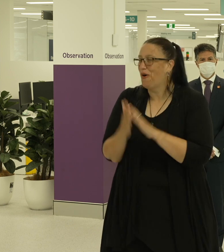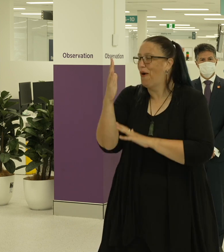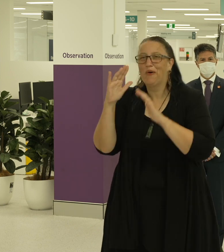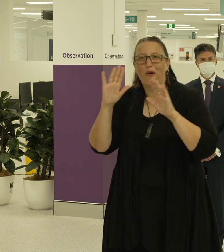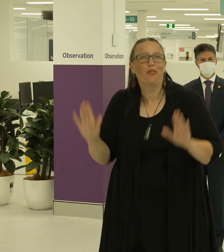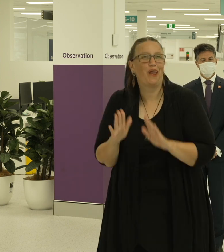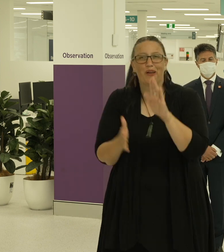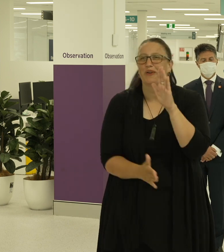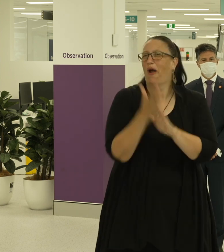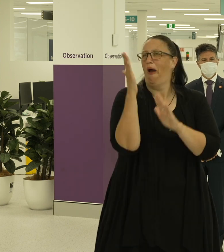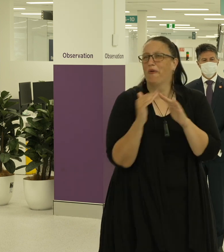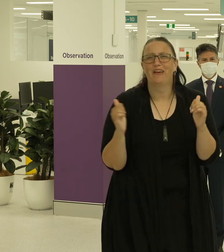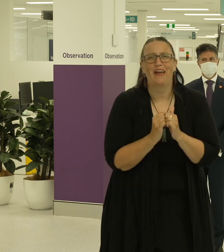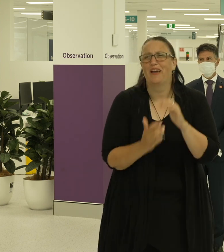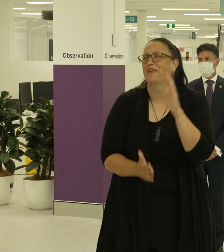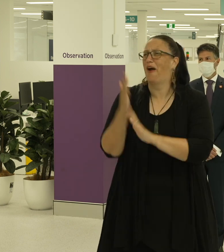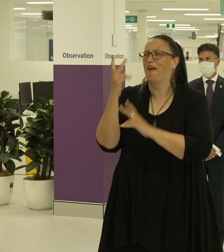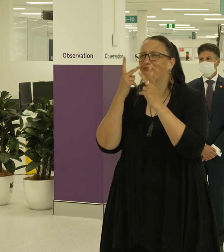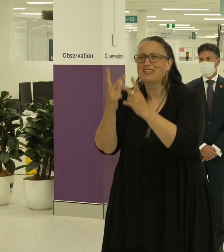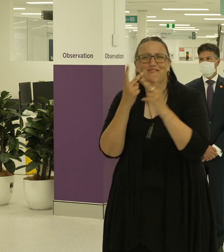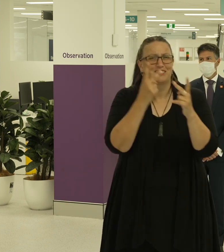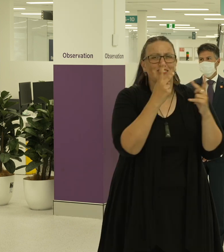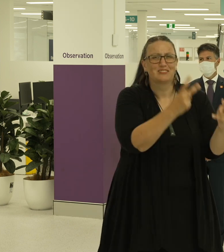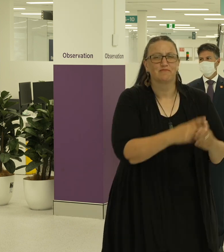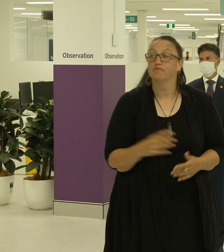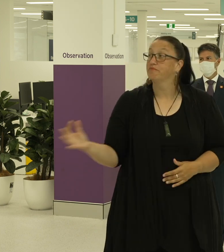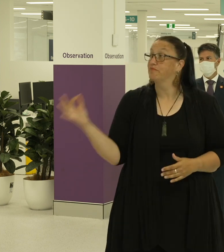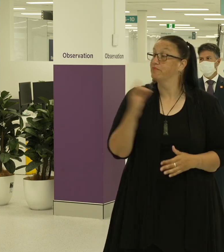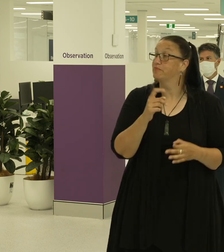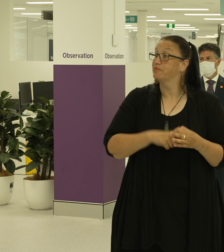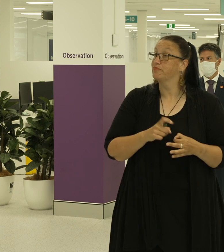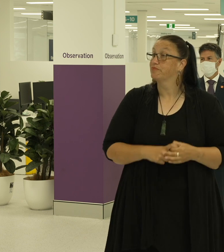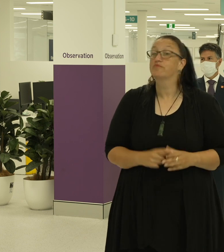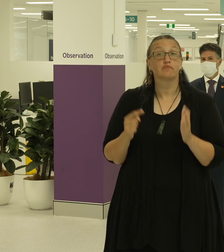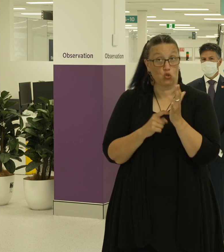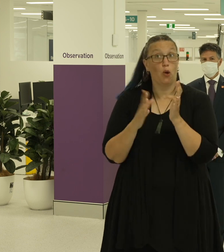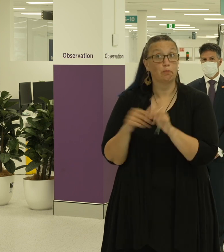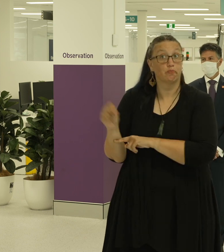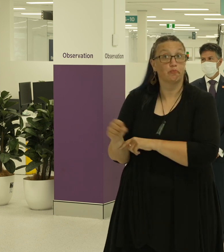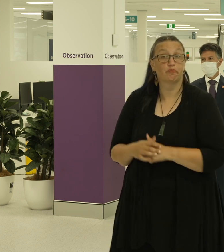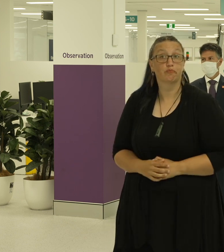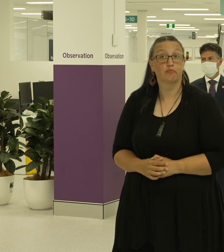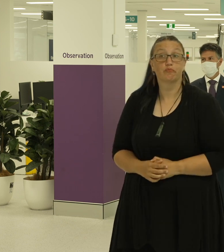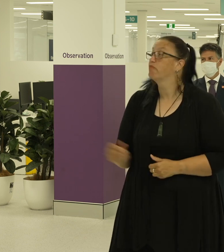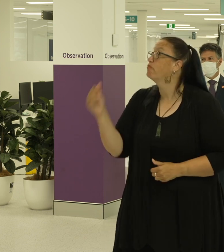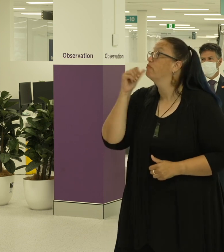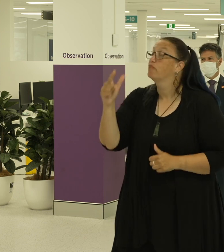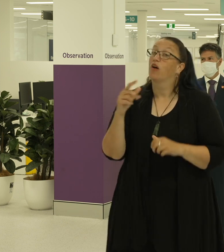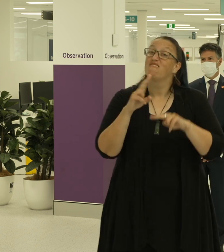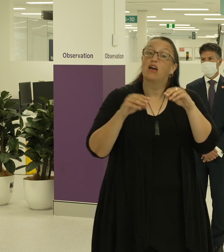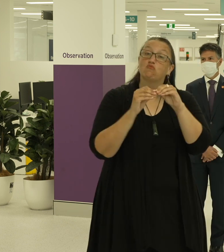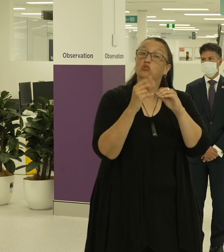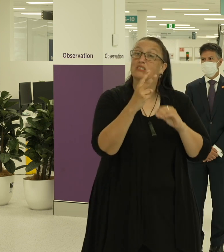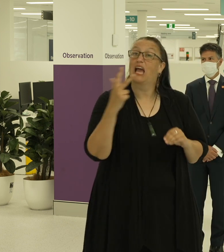and support businesses across our great state. Tom. Restrictions, February 28th, will they be eased? And